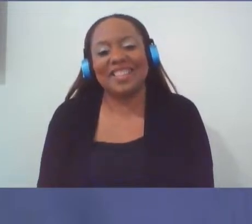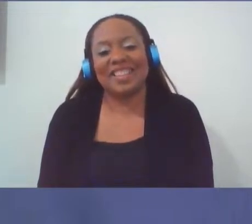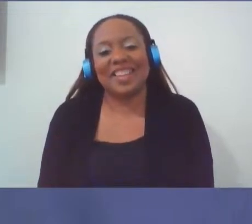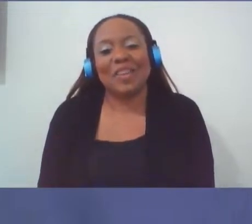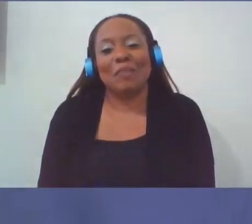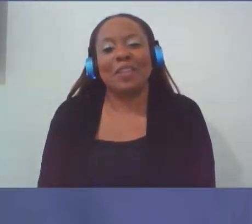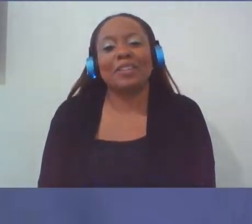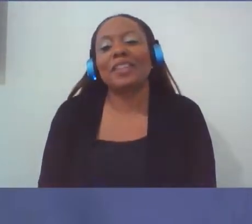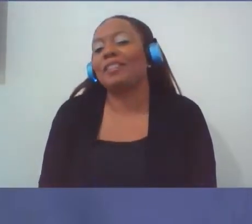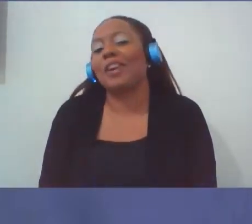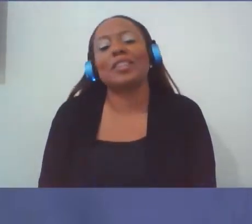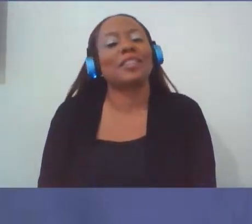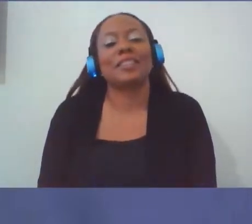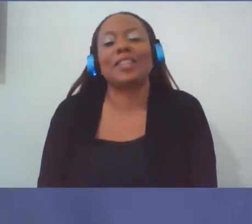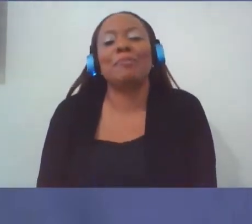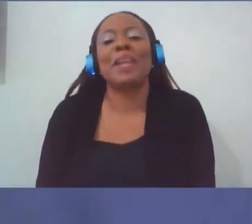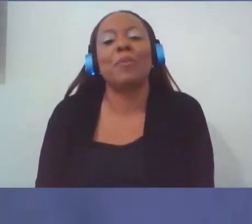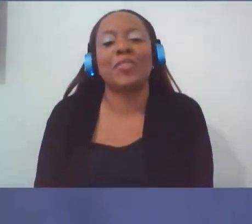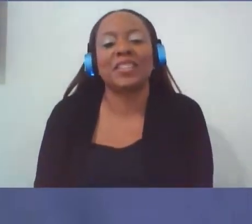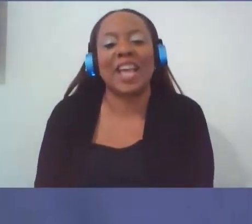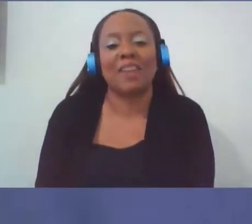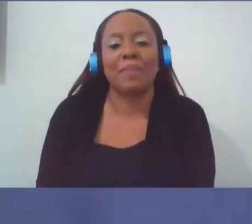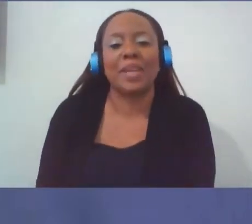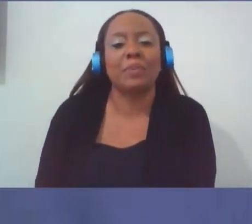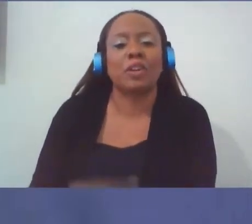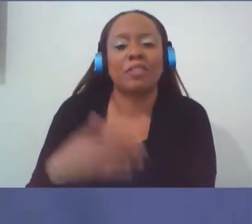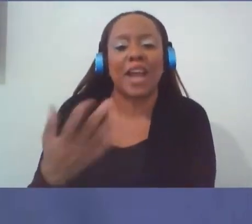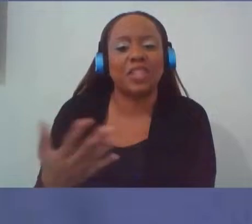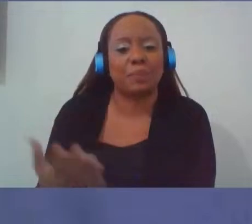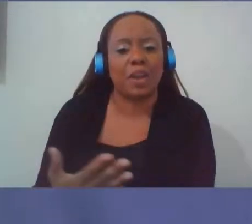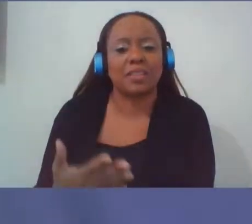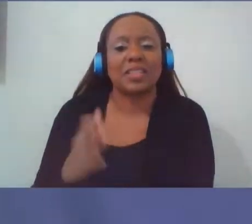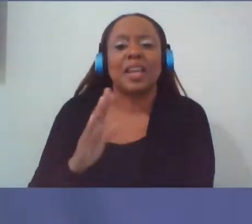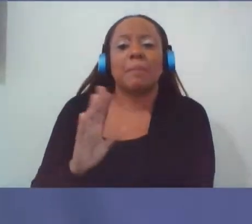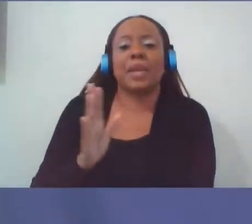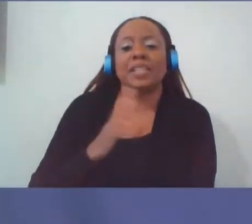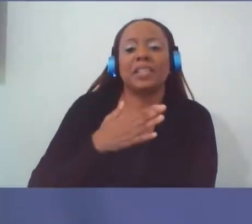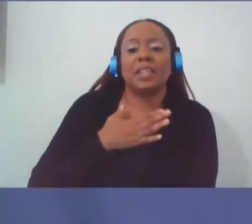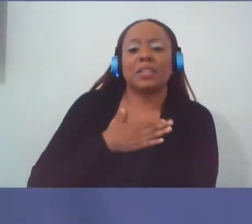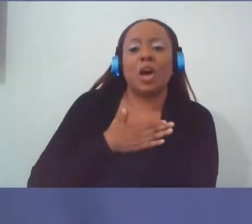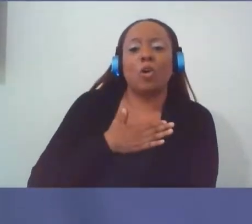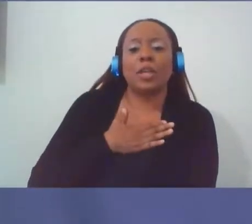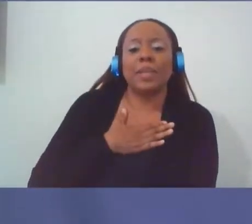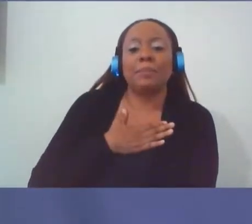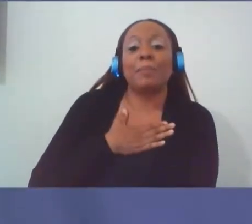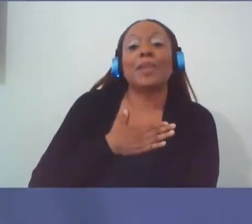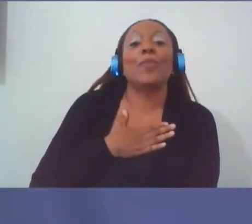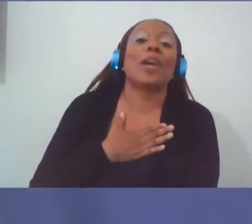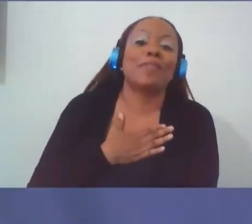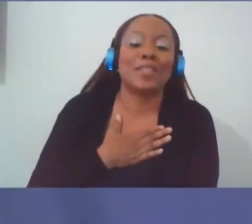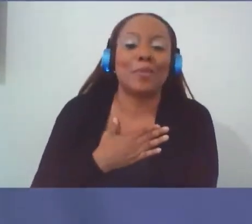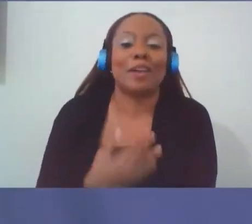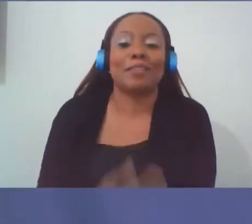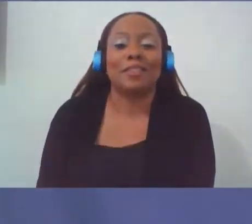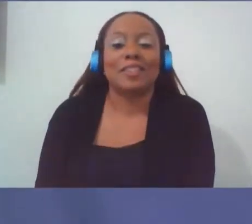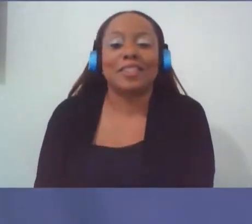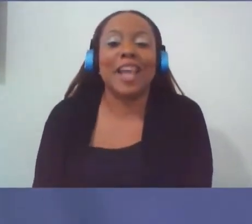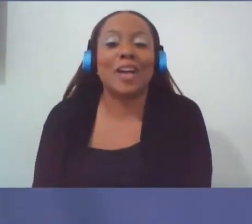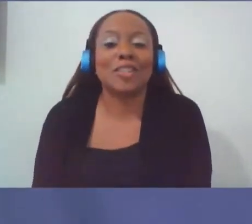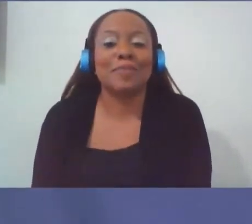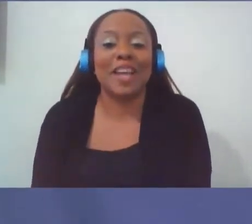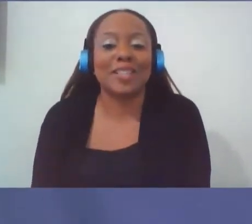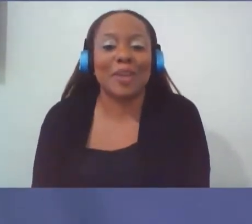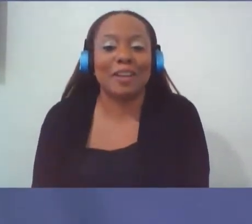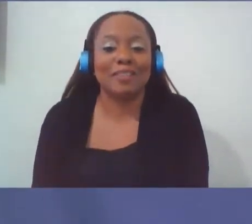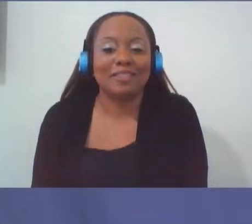Yes. There are there's many more things I have, many more crafts and products, but it's not only me, but my wife as well.